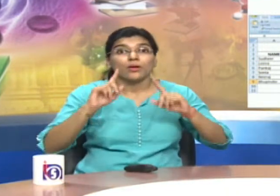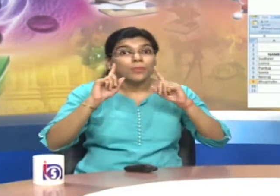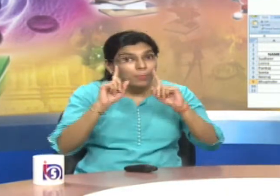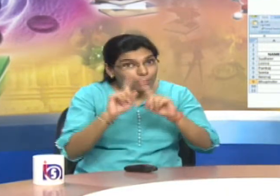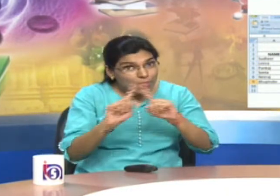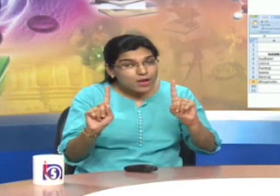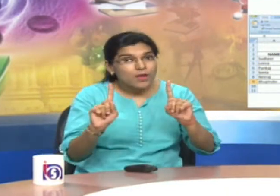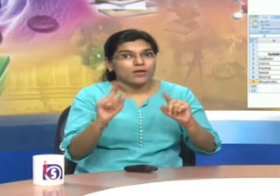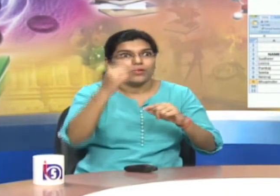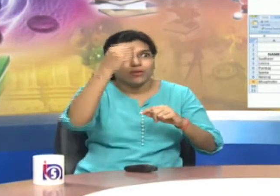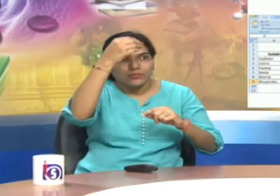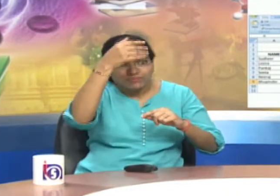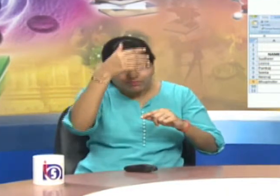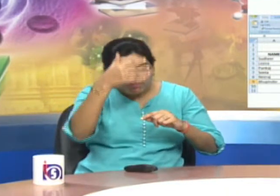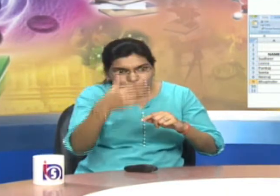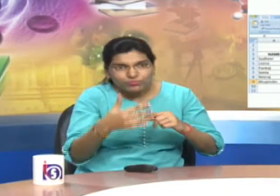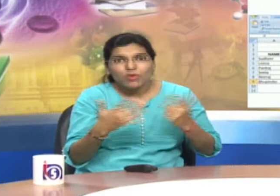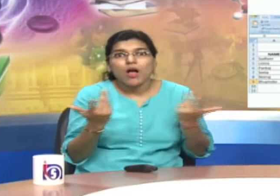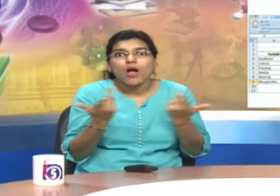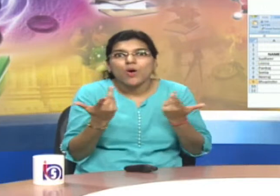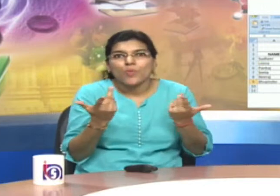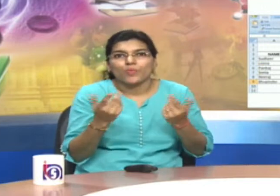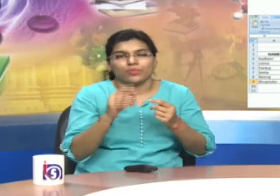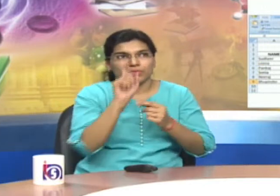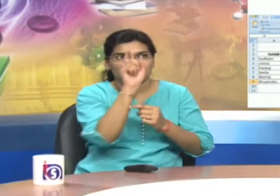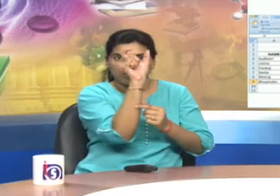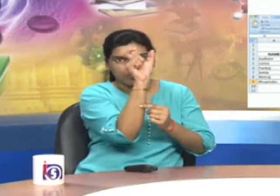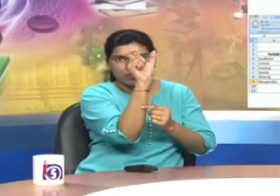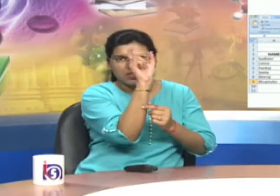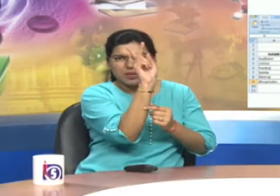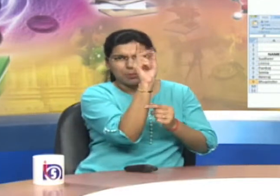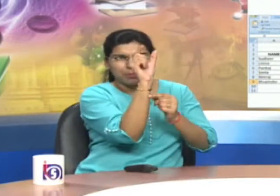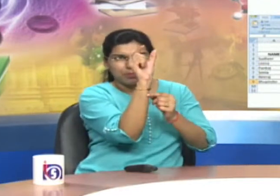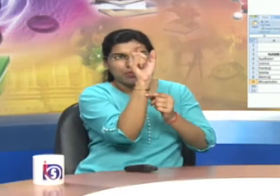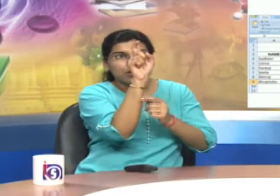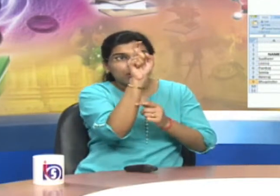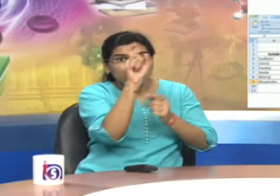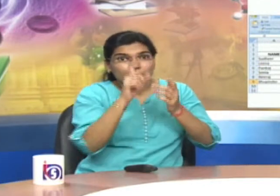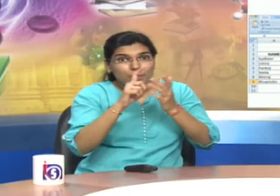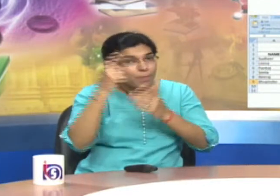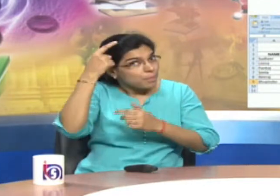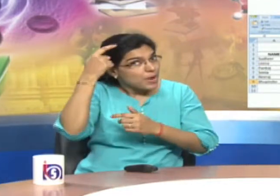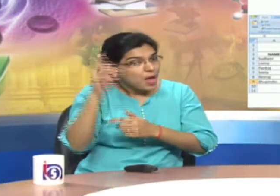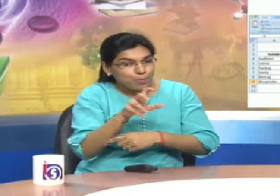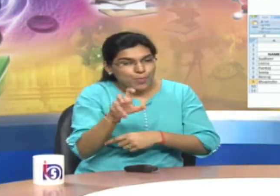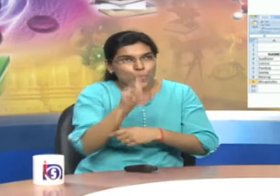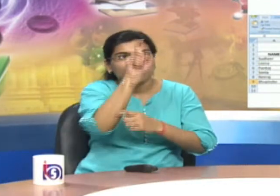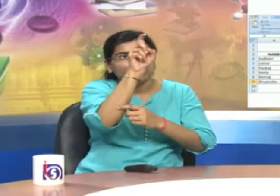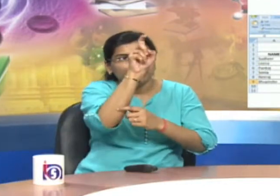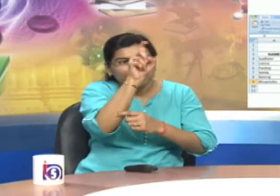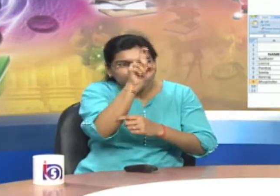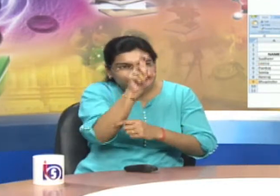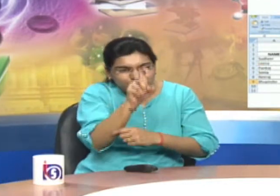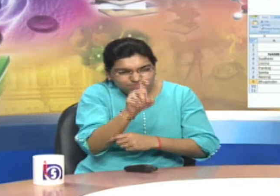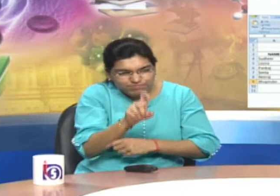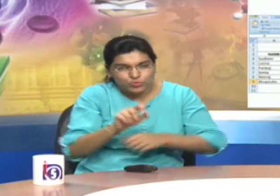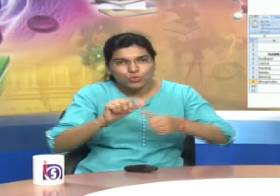and maximum also we have covered. But now this is something different. Suppose we have these 4 columns and we have